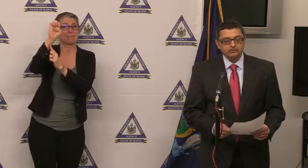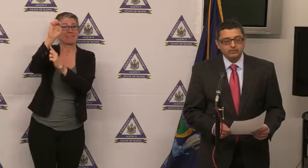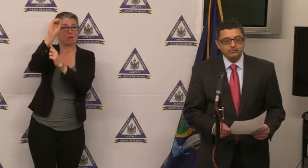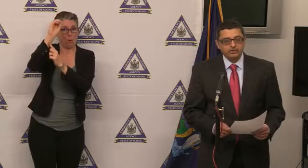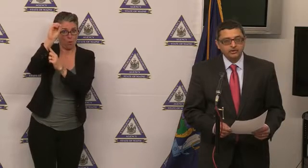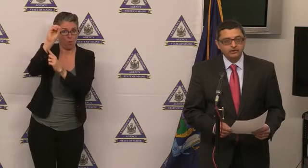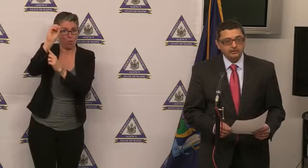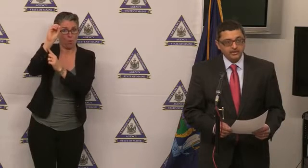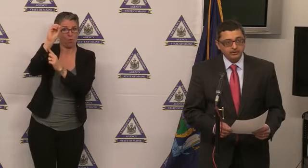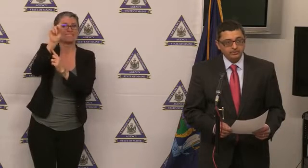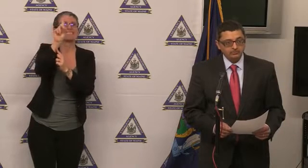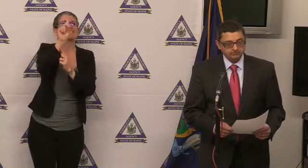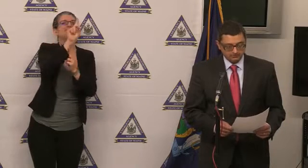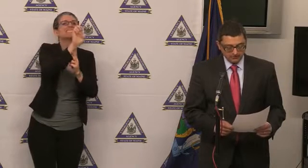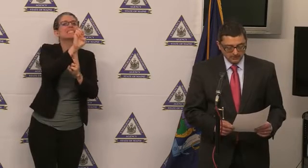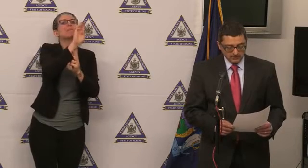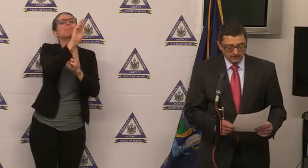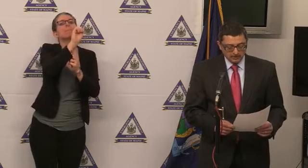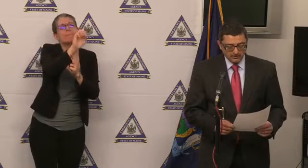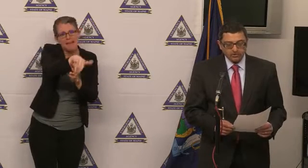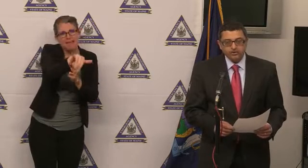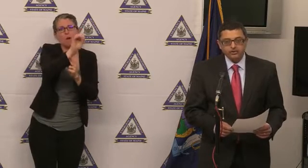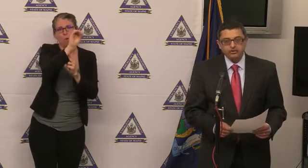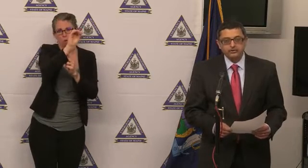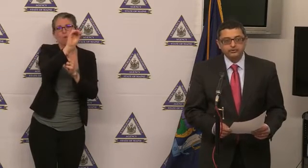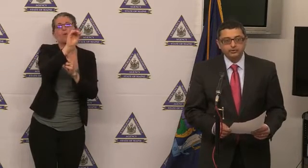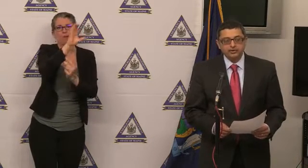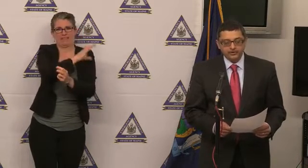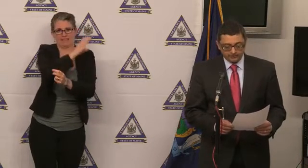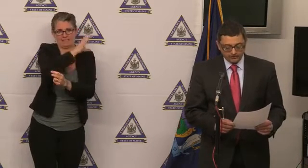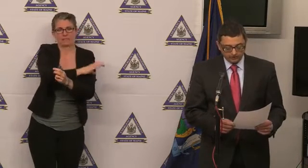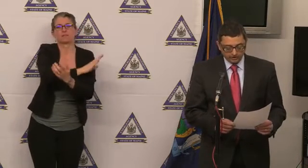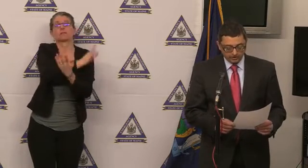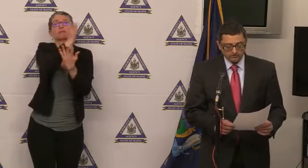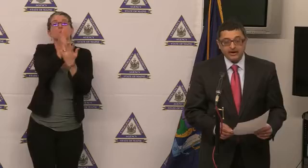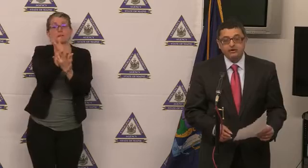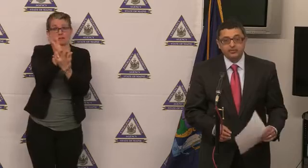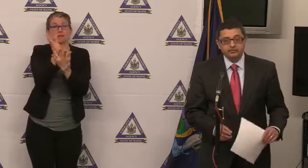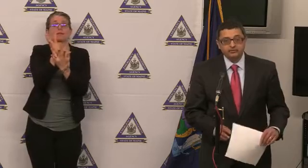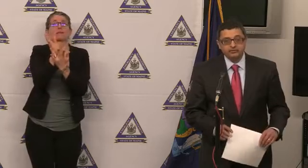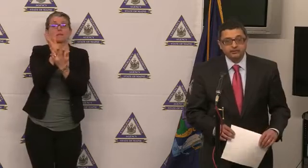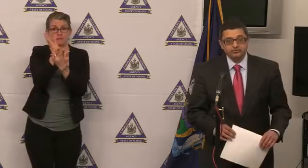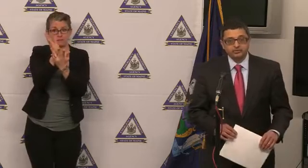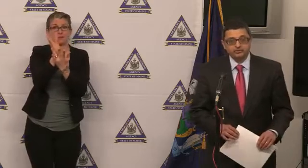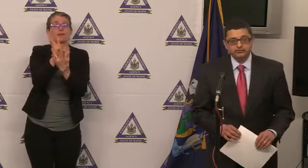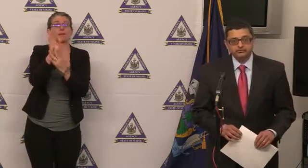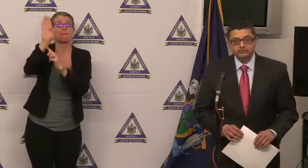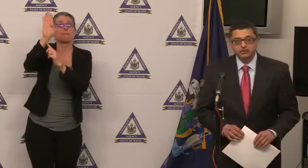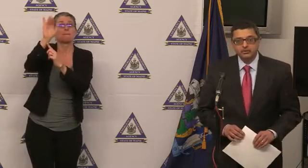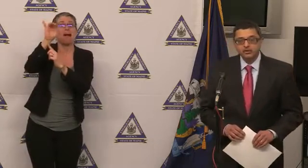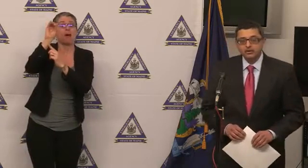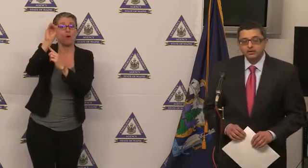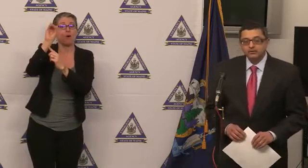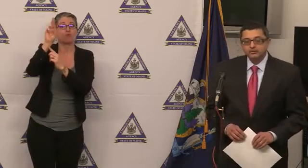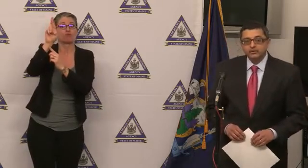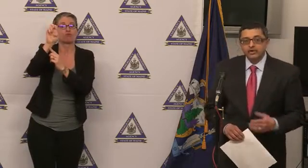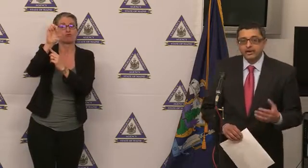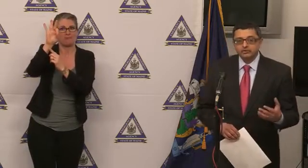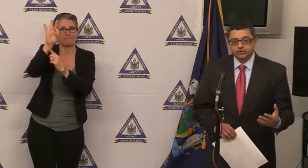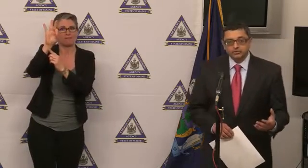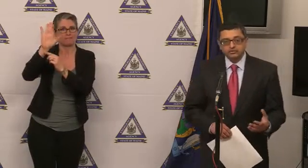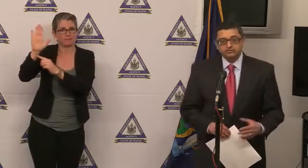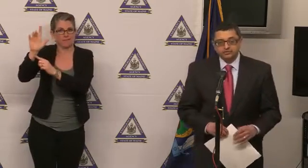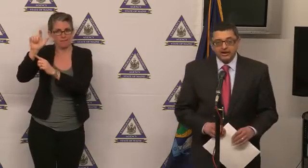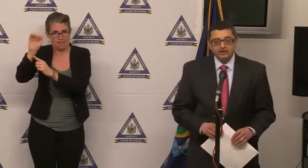commercial laboratory called ARUP. And the third is an organization called BioReference Laboratories. So there are